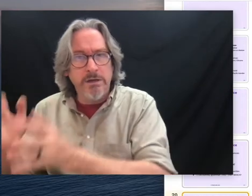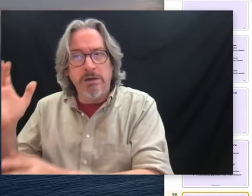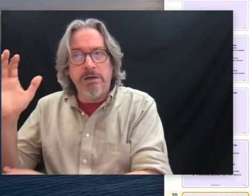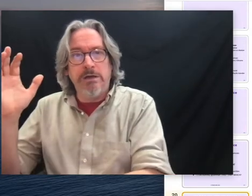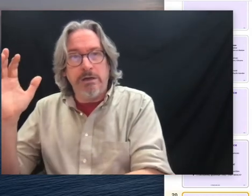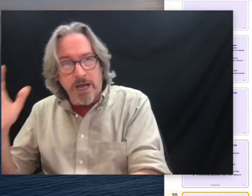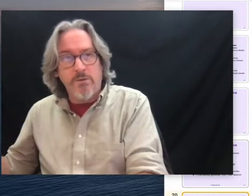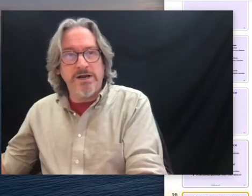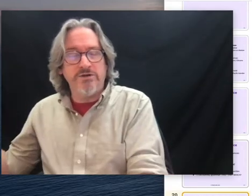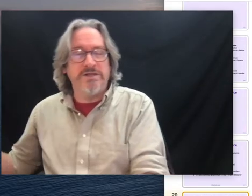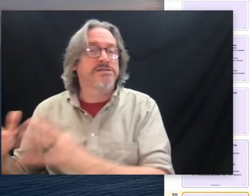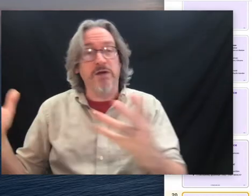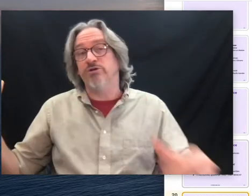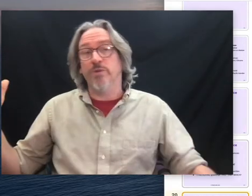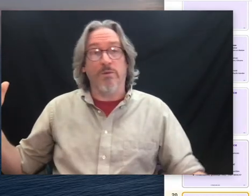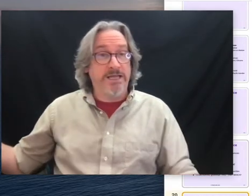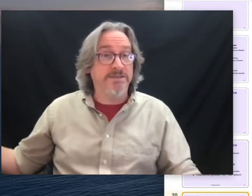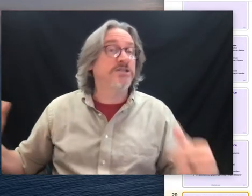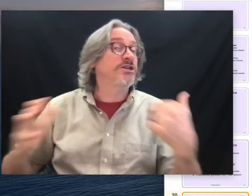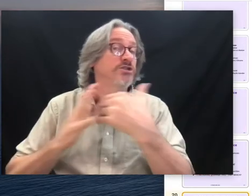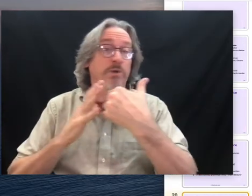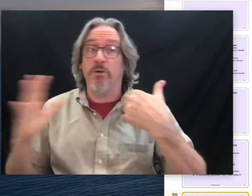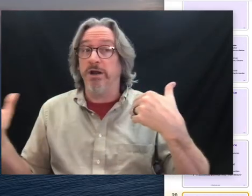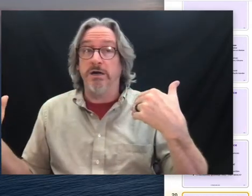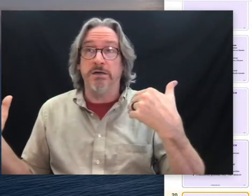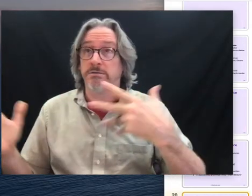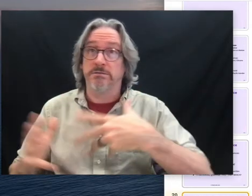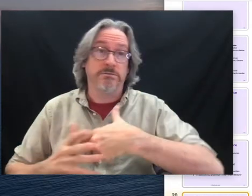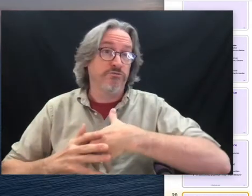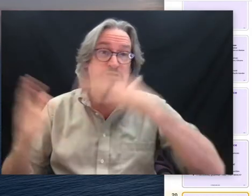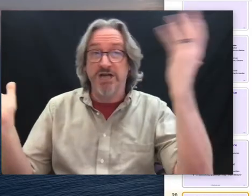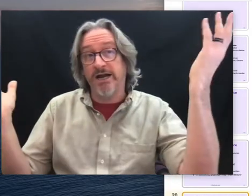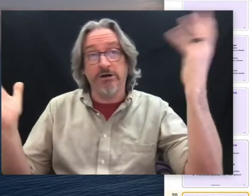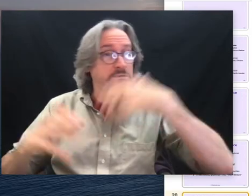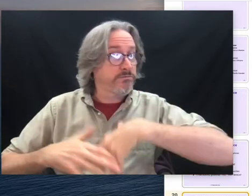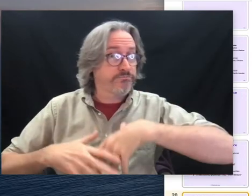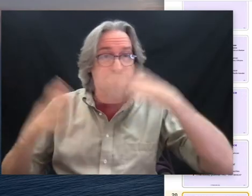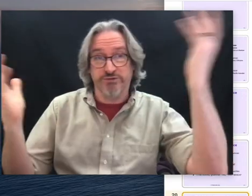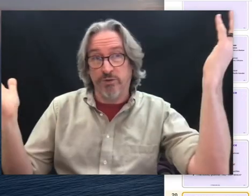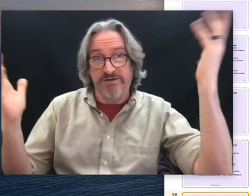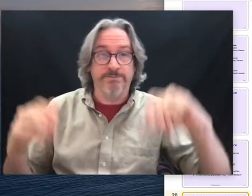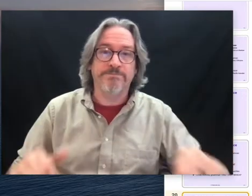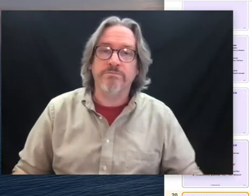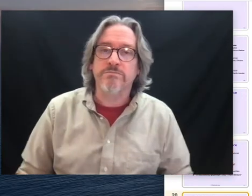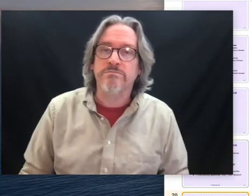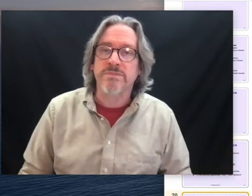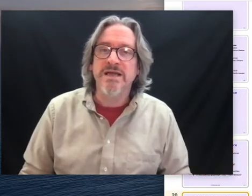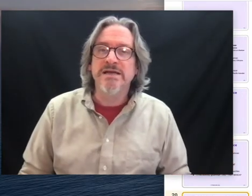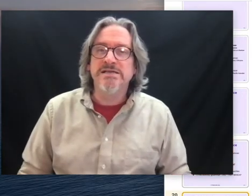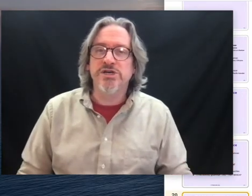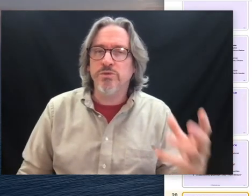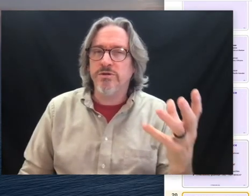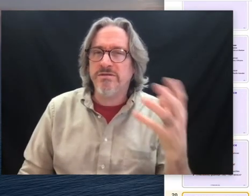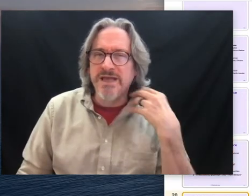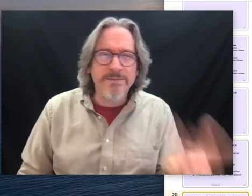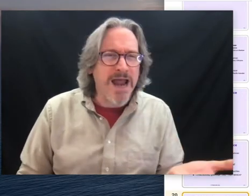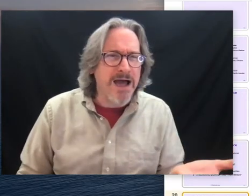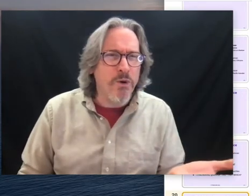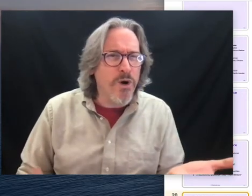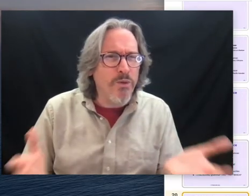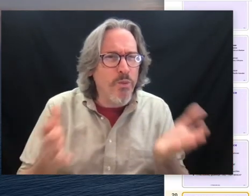prime, I want to do this. Do I want to keep teaching? Do I want to retire? Whatever. So